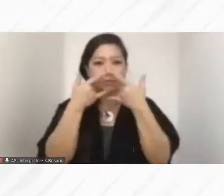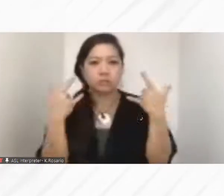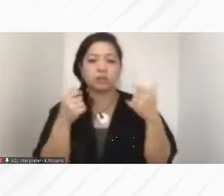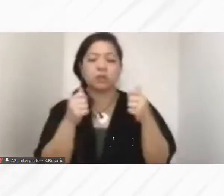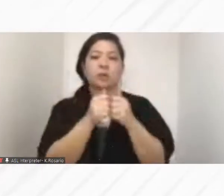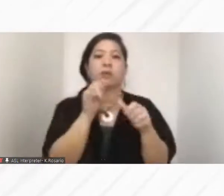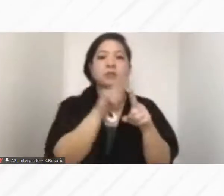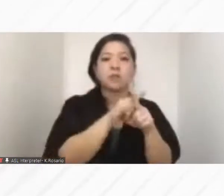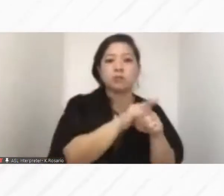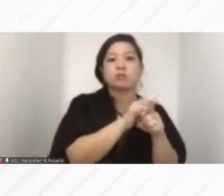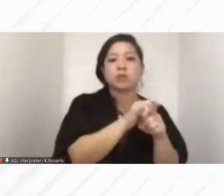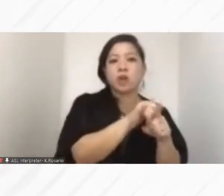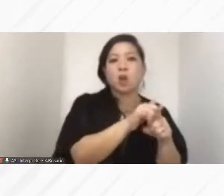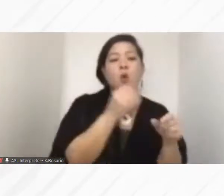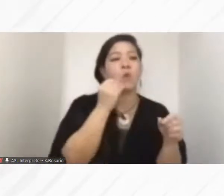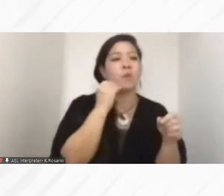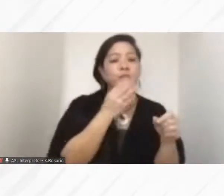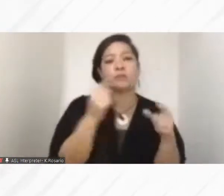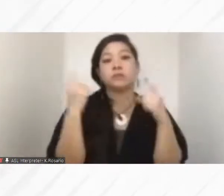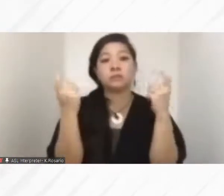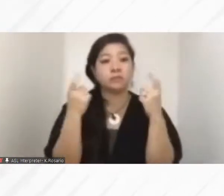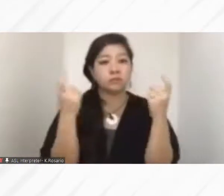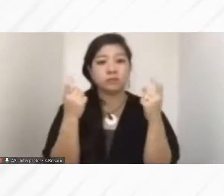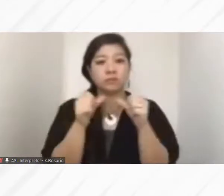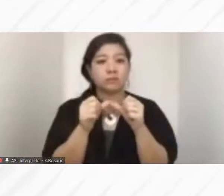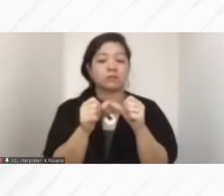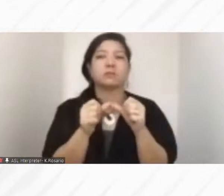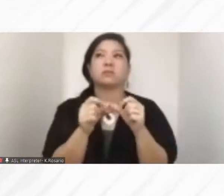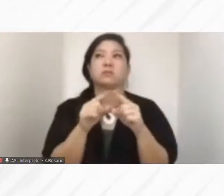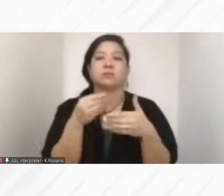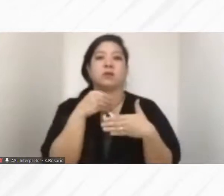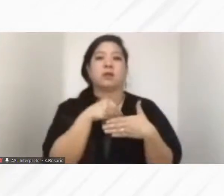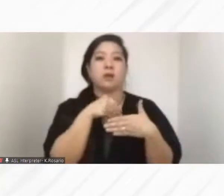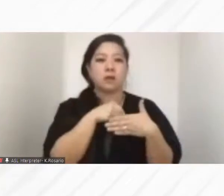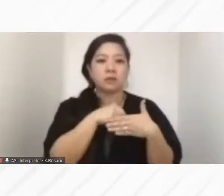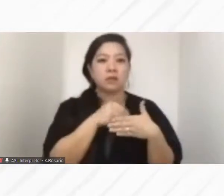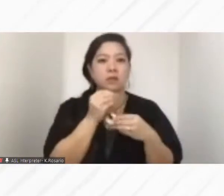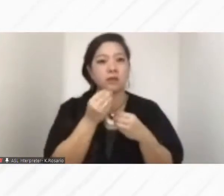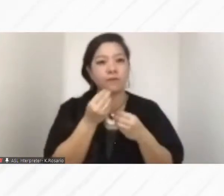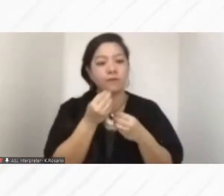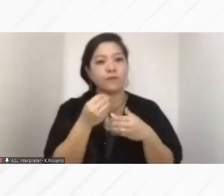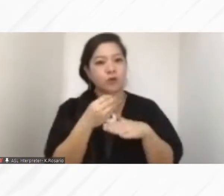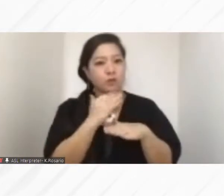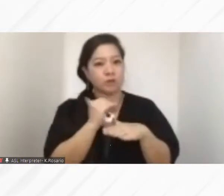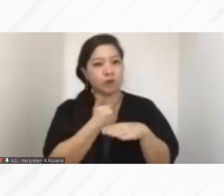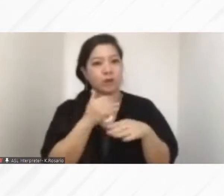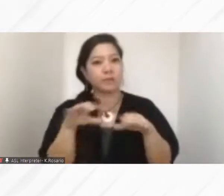the loss of our traditional celebrations and comforts. It's seeping in, and it can influence all our behaviors and